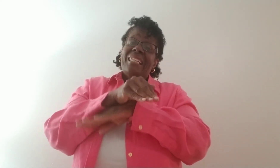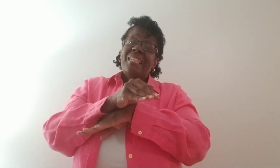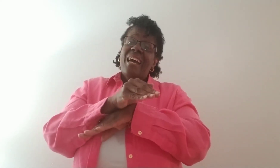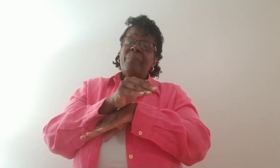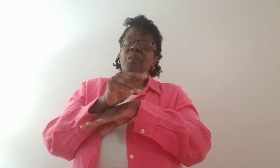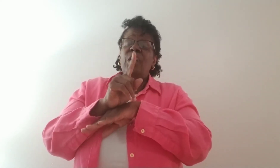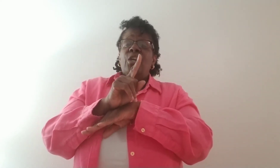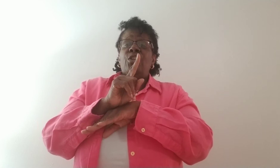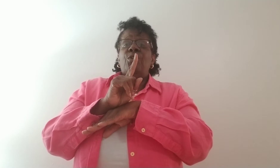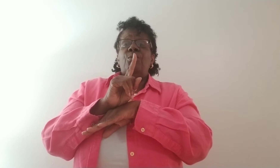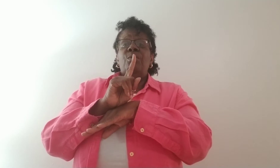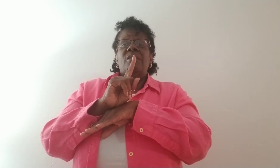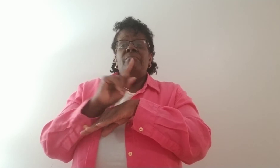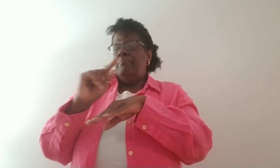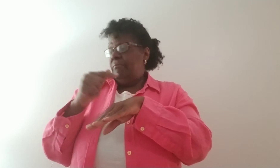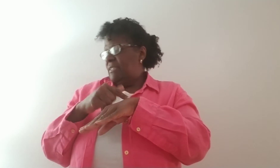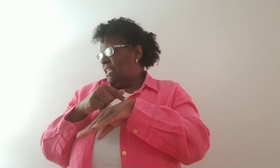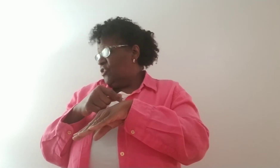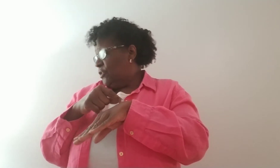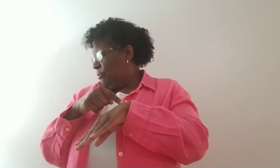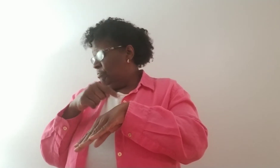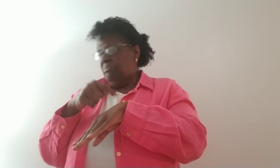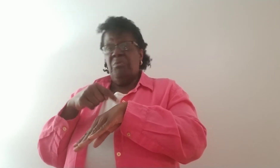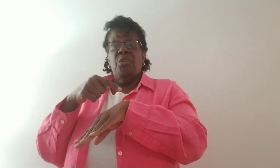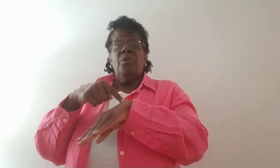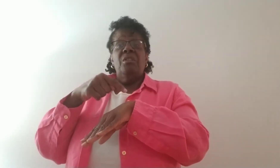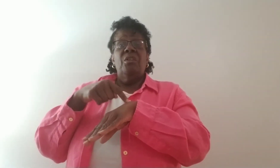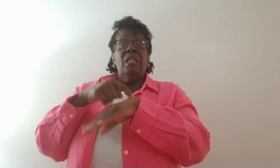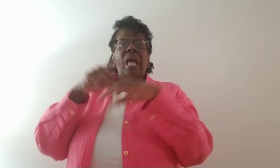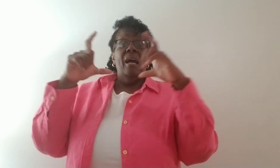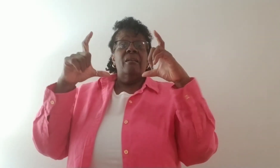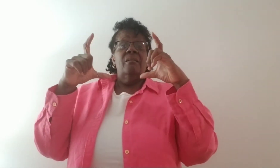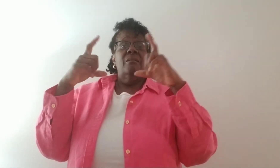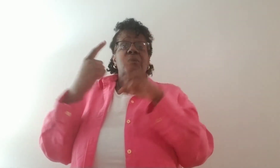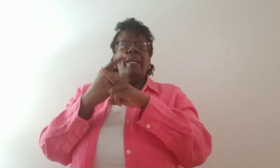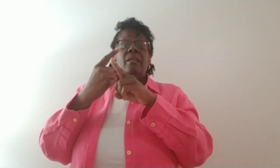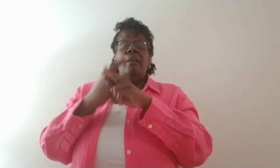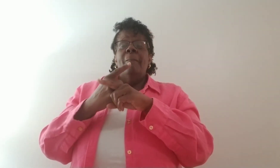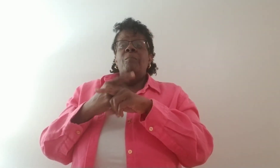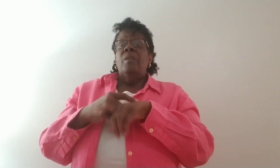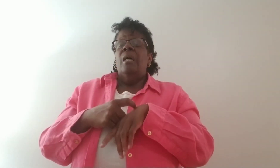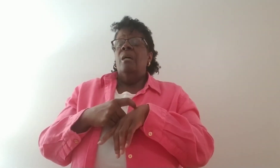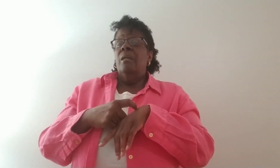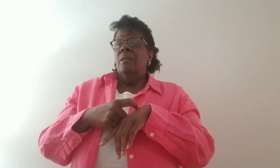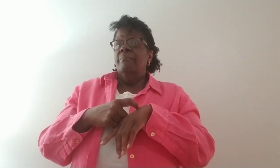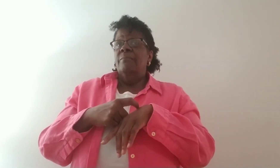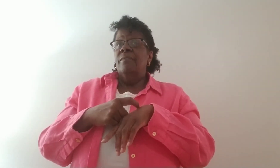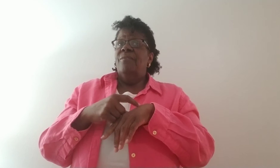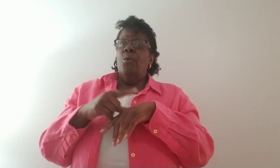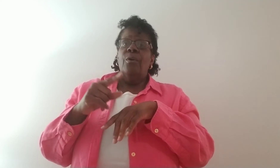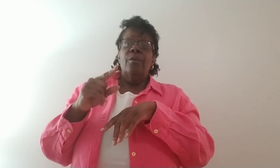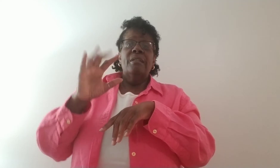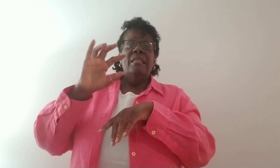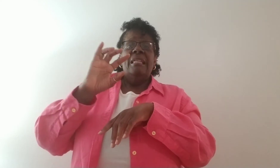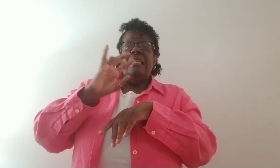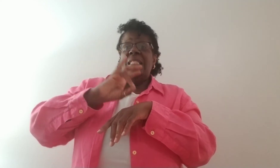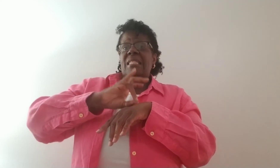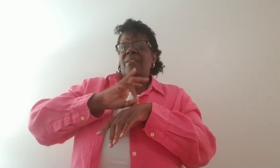nighttime, set your clock, right? For